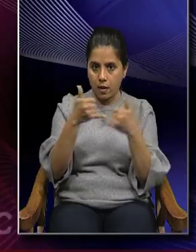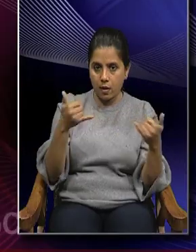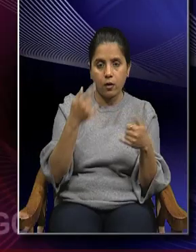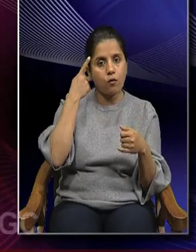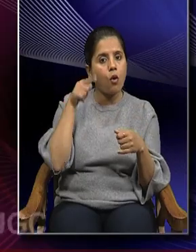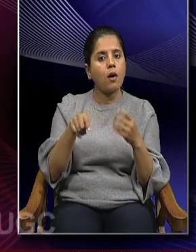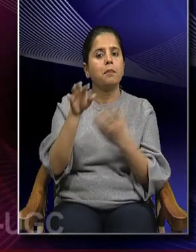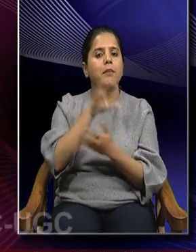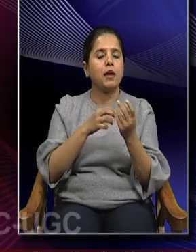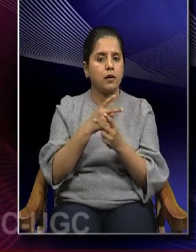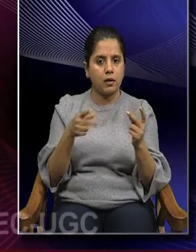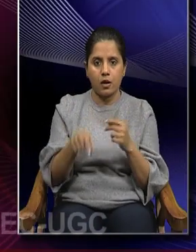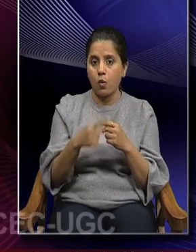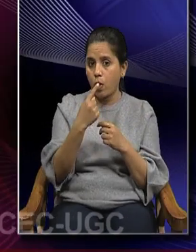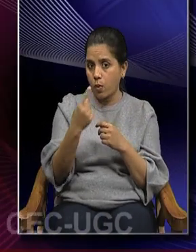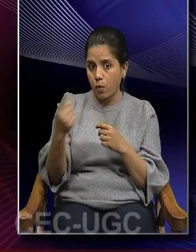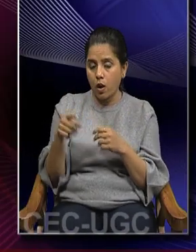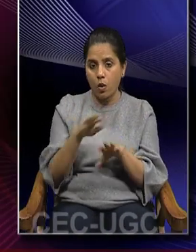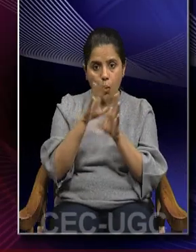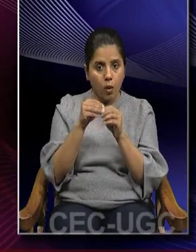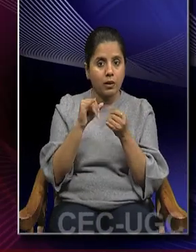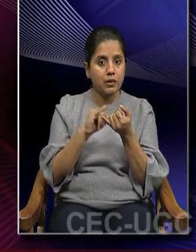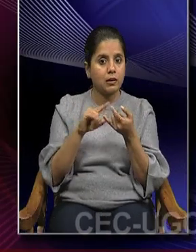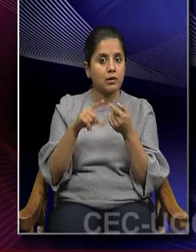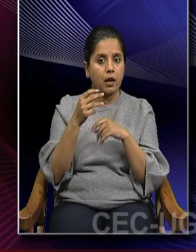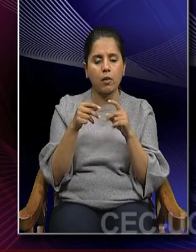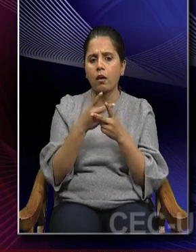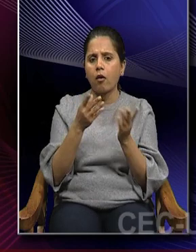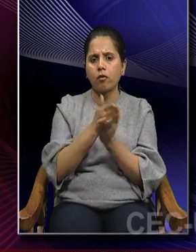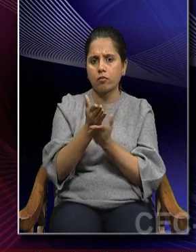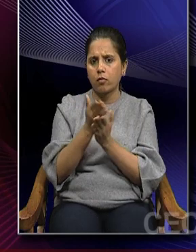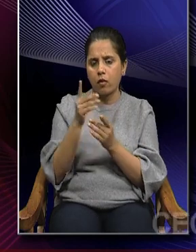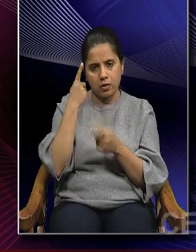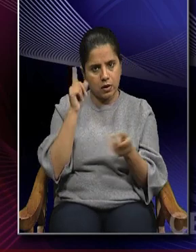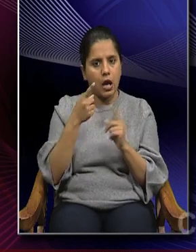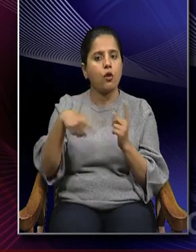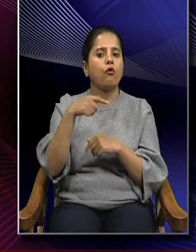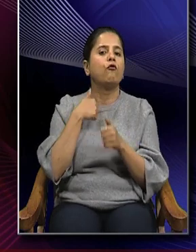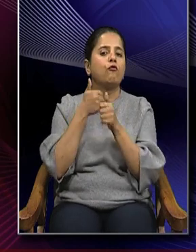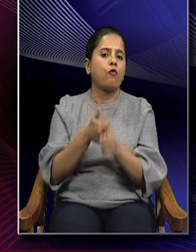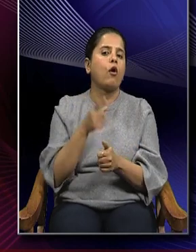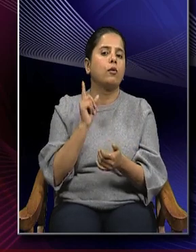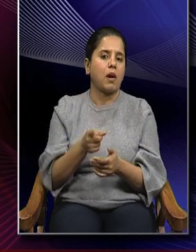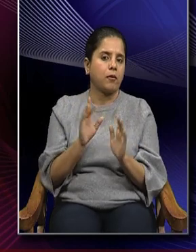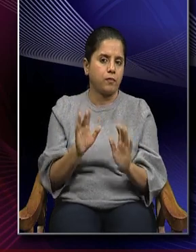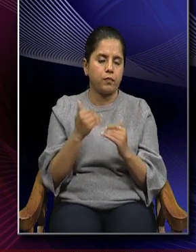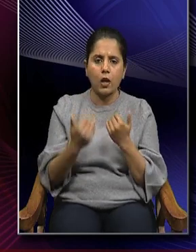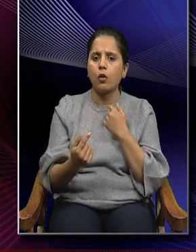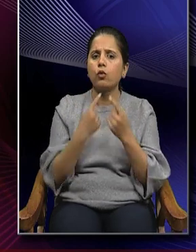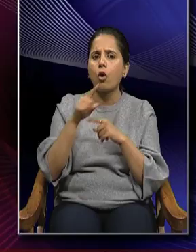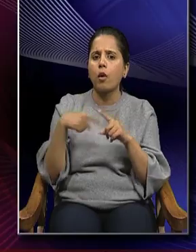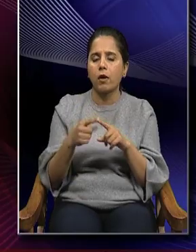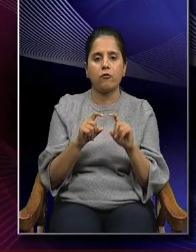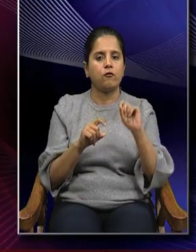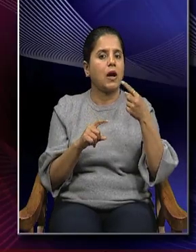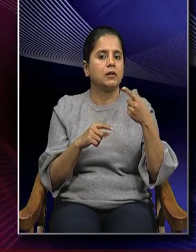for mix. And in each segment, there are different types of strategies which we follow. Now, let us talk about the first